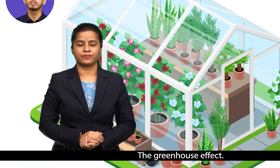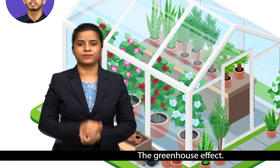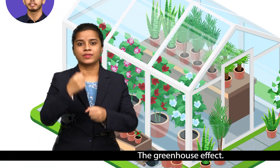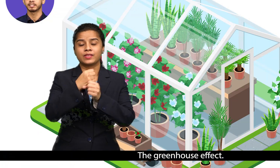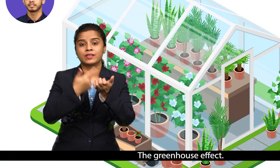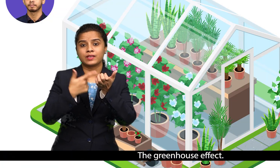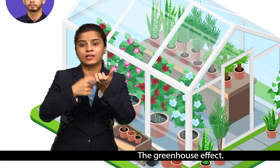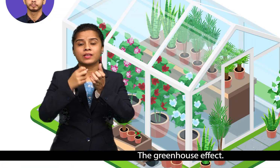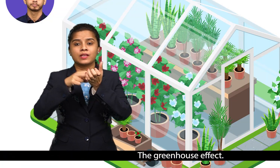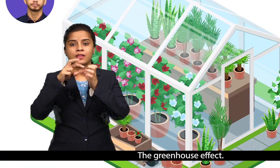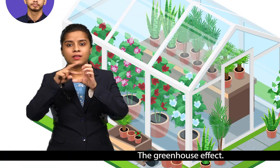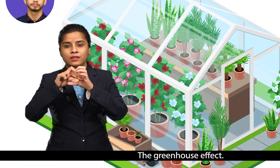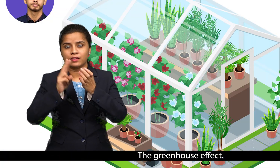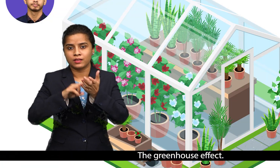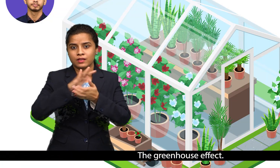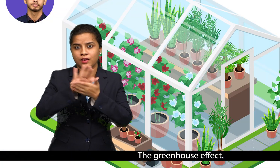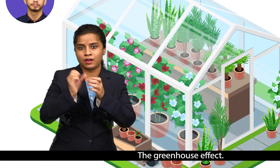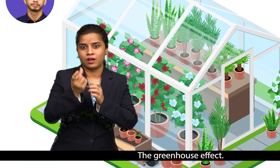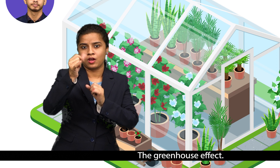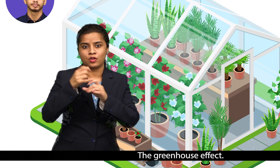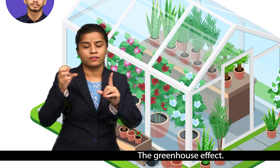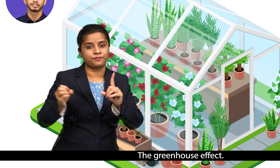The greenhouse effect.